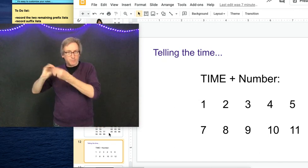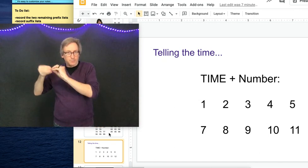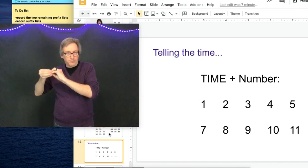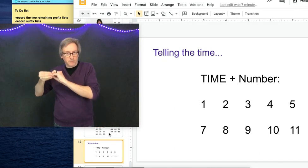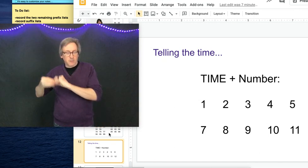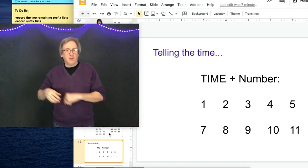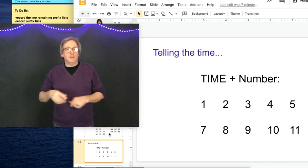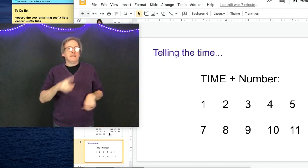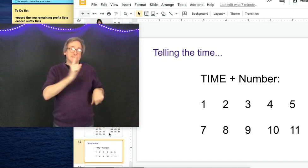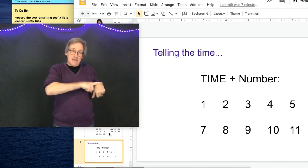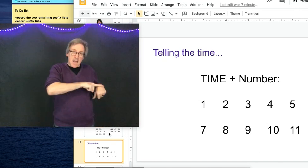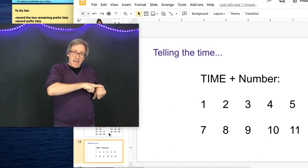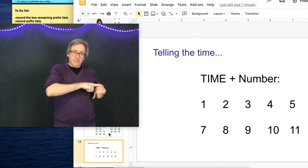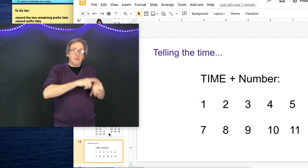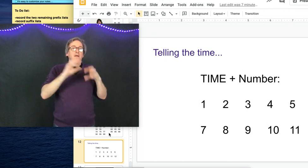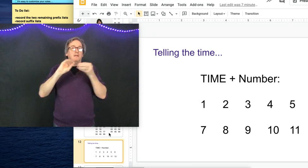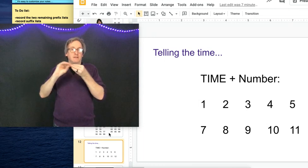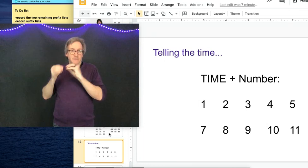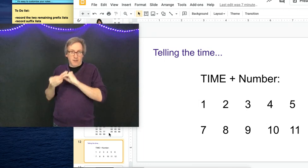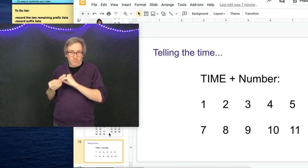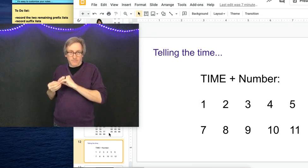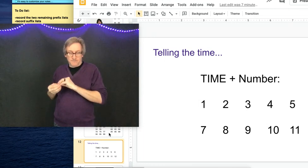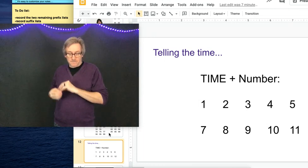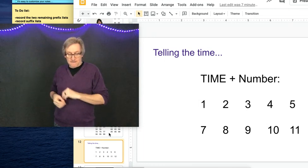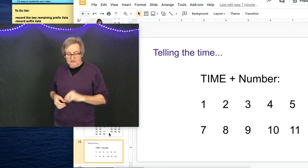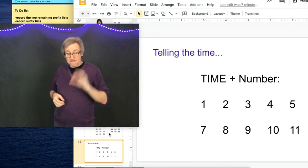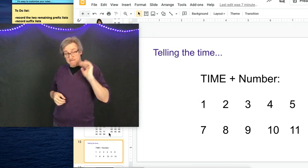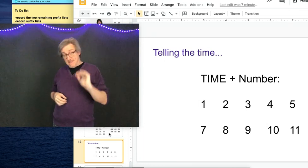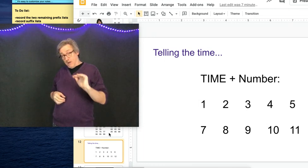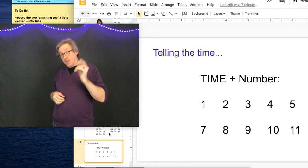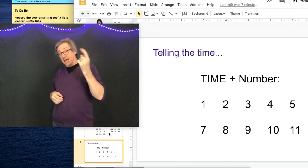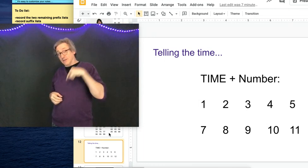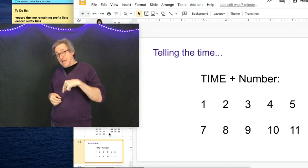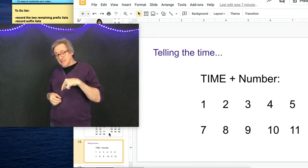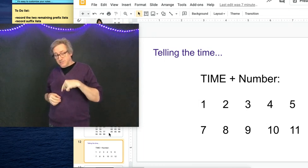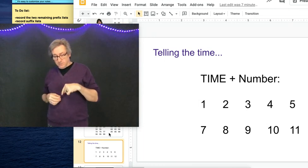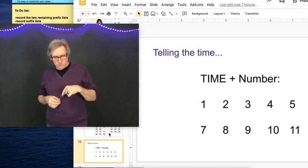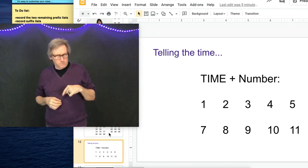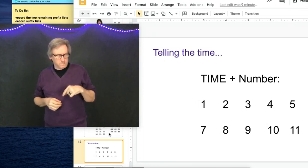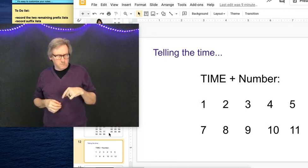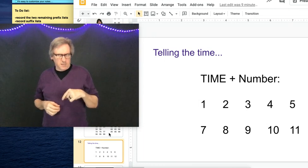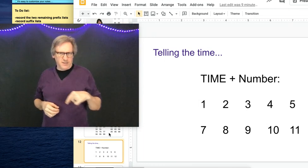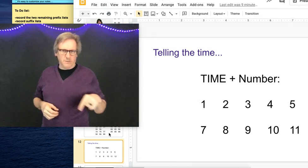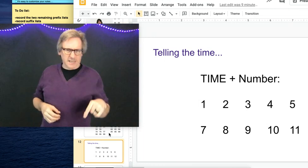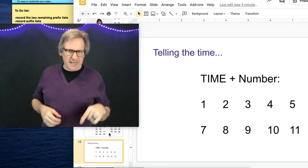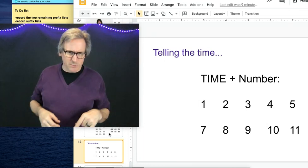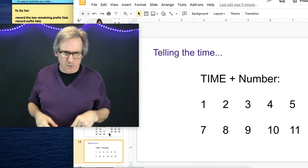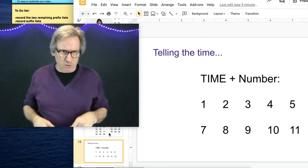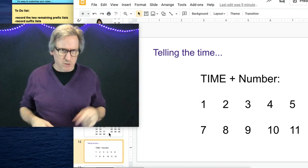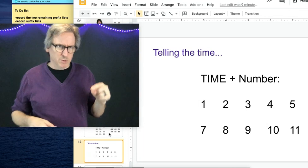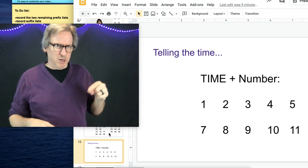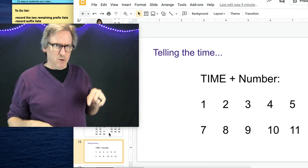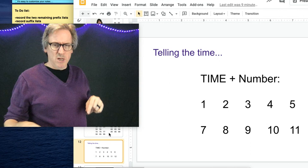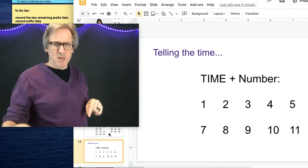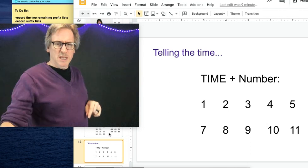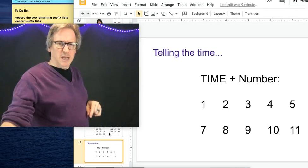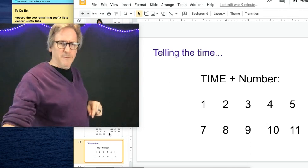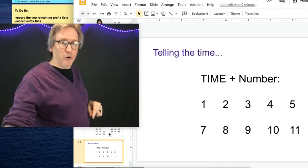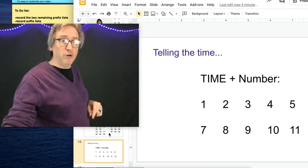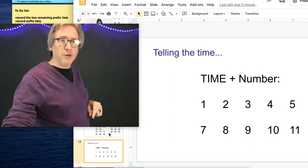number. Time, then the number. Now, in the last, I think it was the last one or two